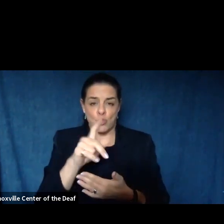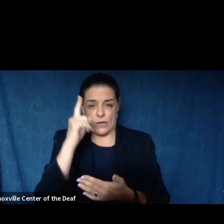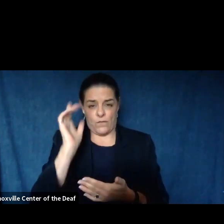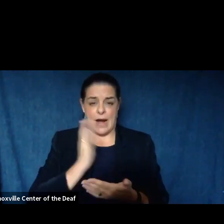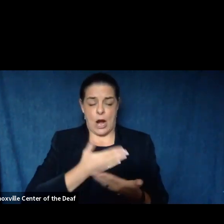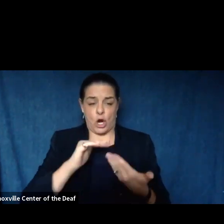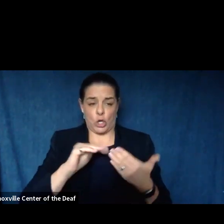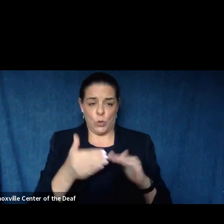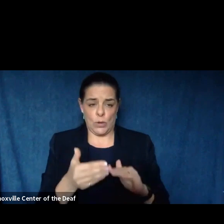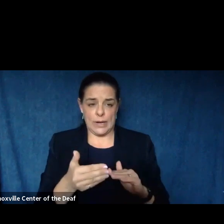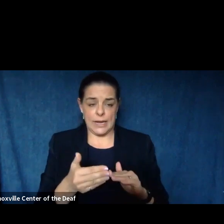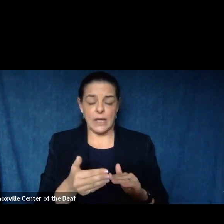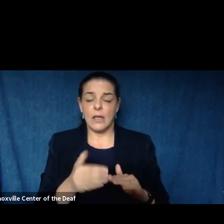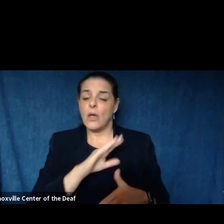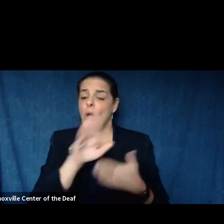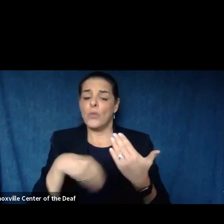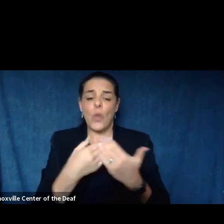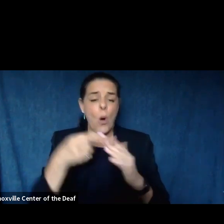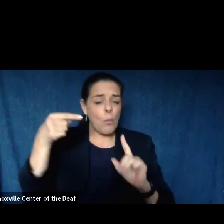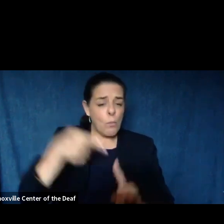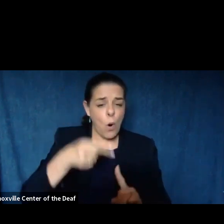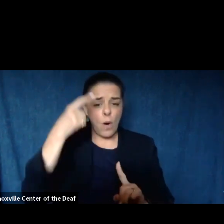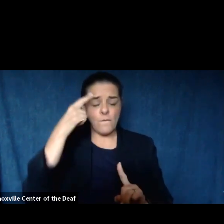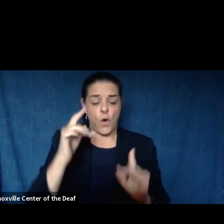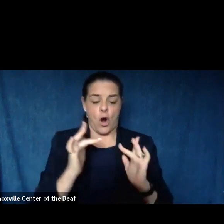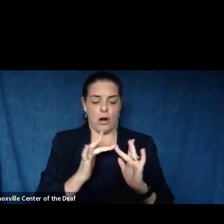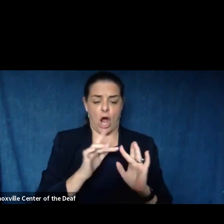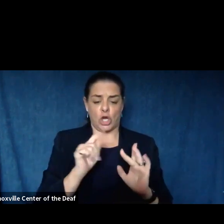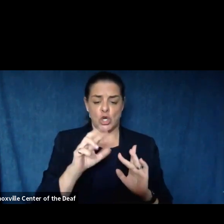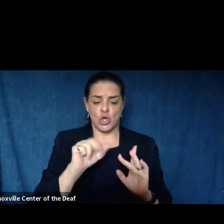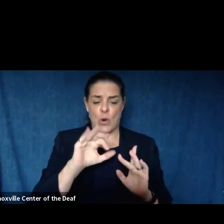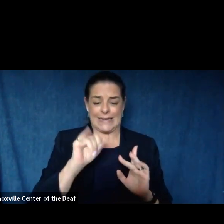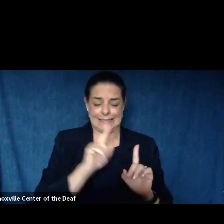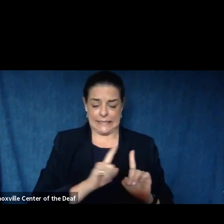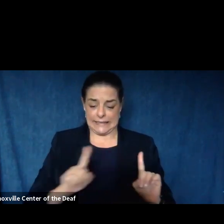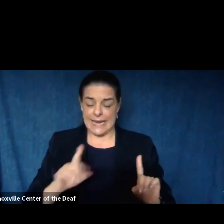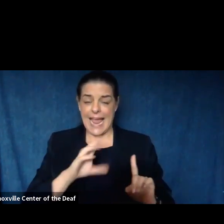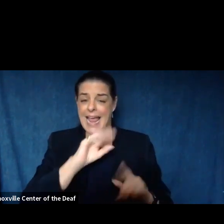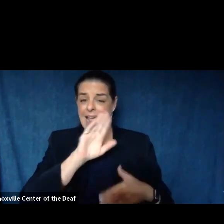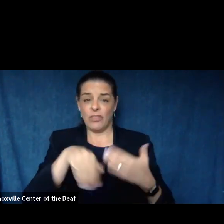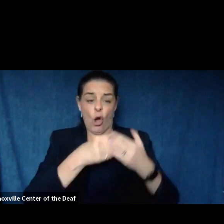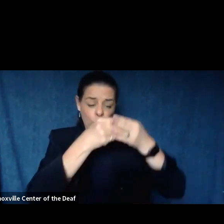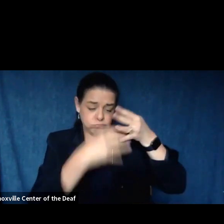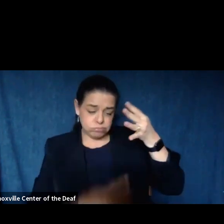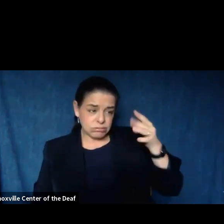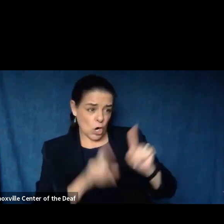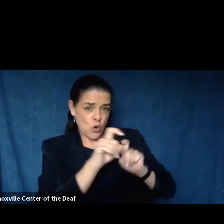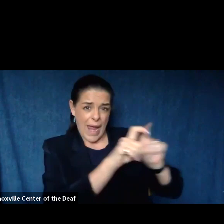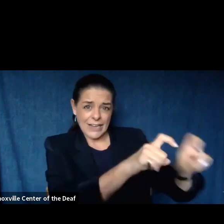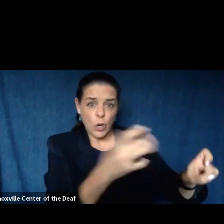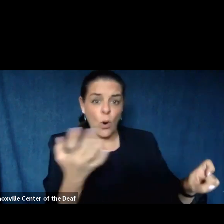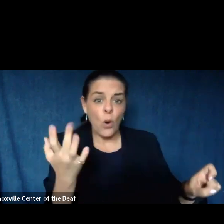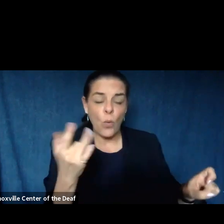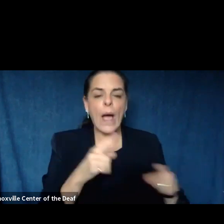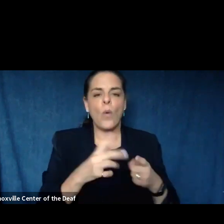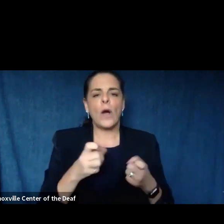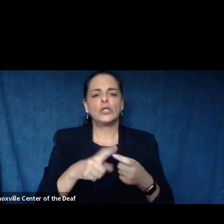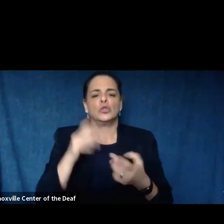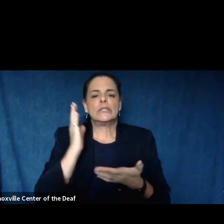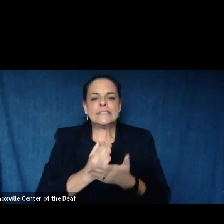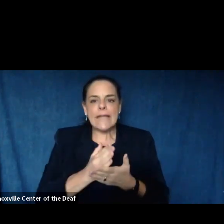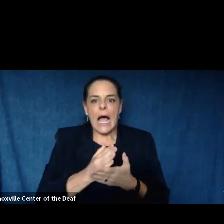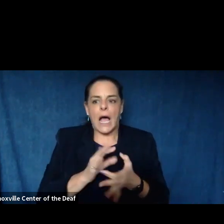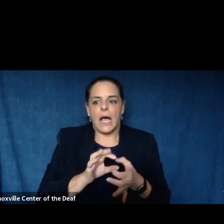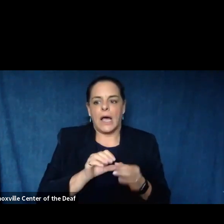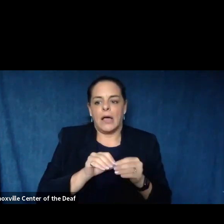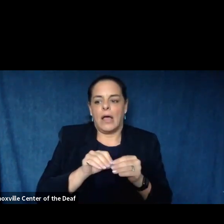whole purpose of contact tracing and all those bazillion questions we ask is to stop the chain of transmission. When we